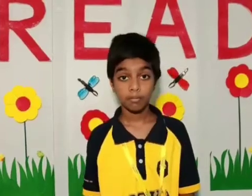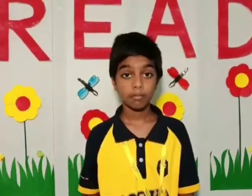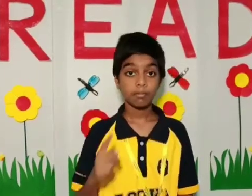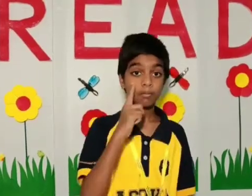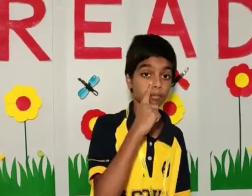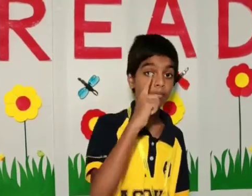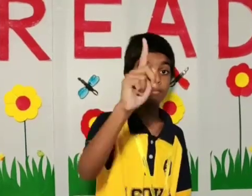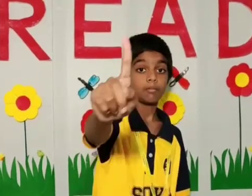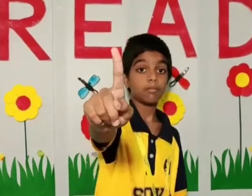mother.